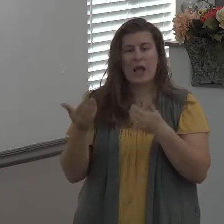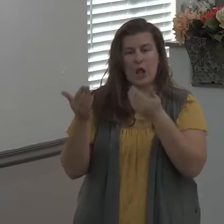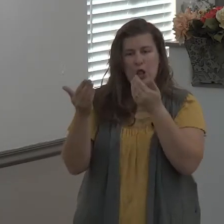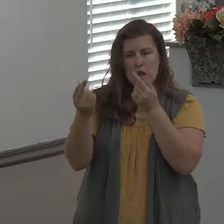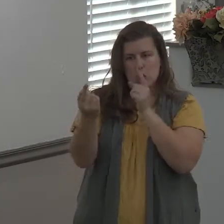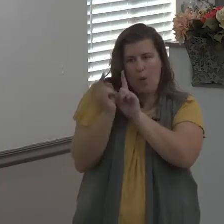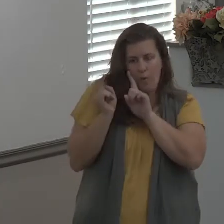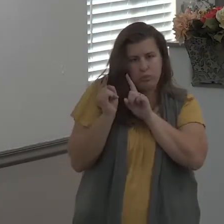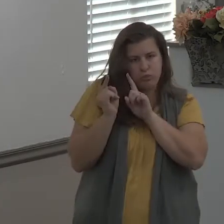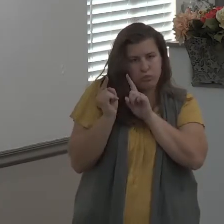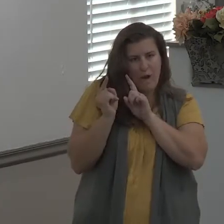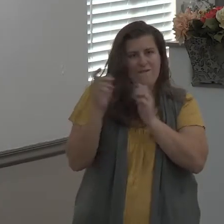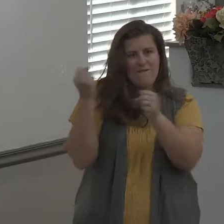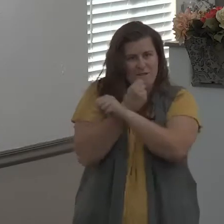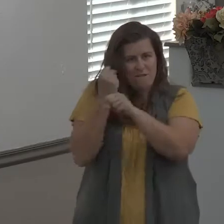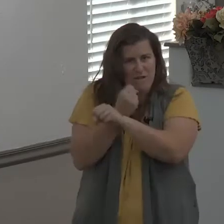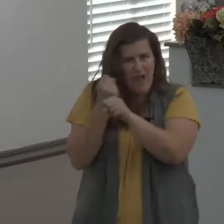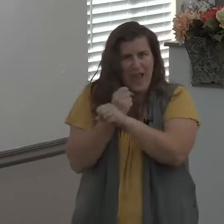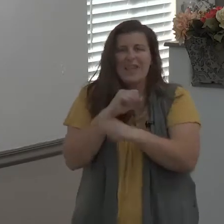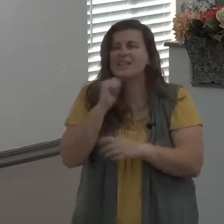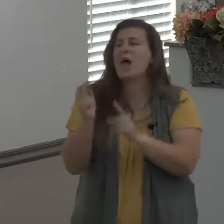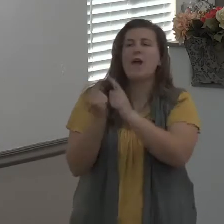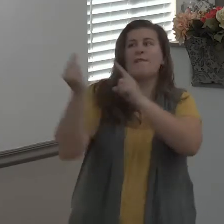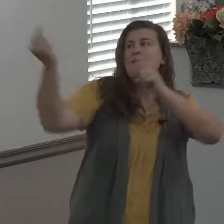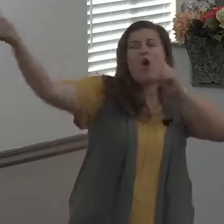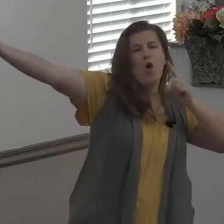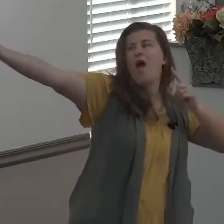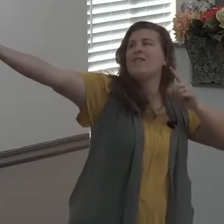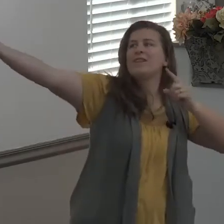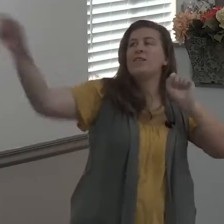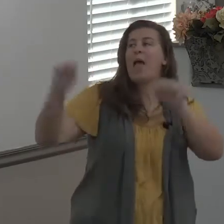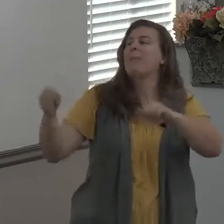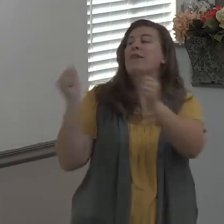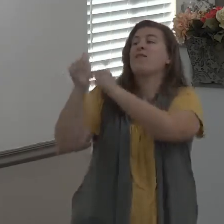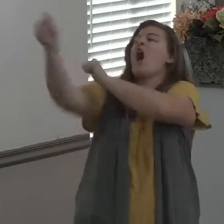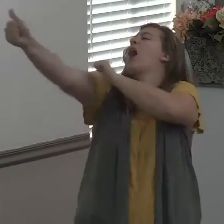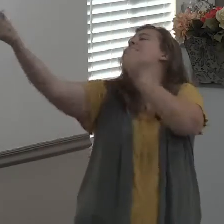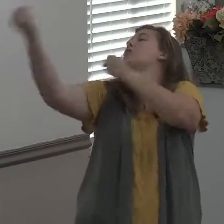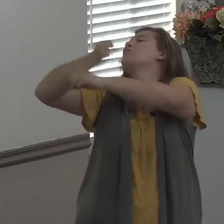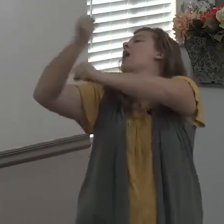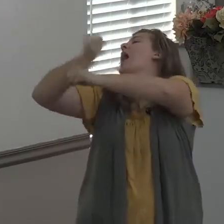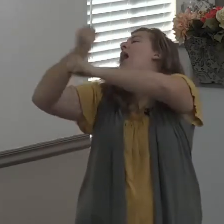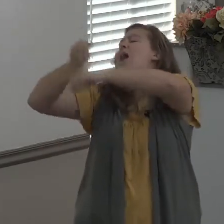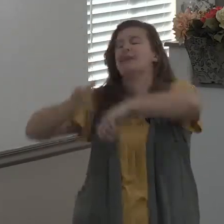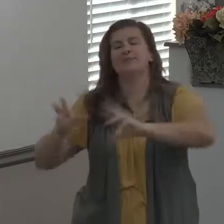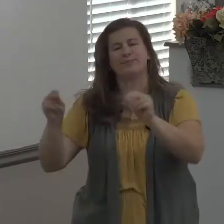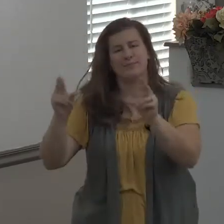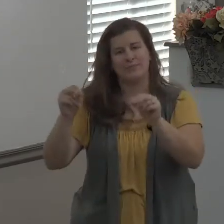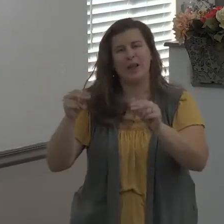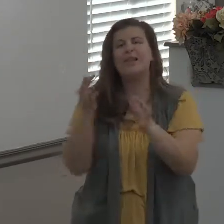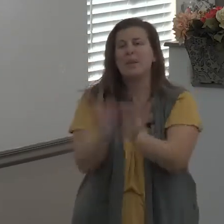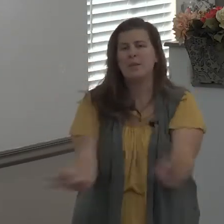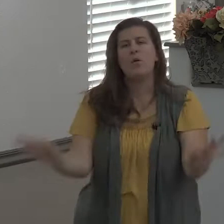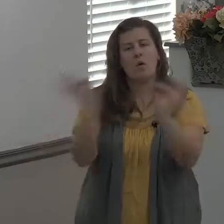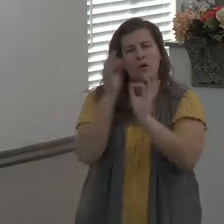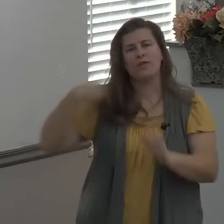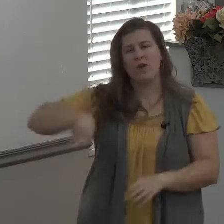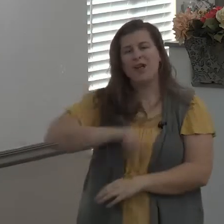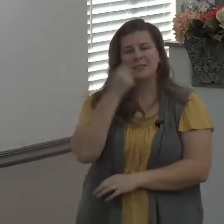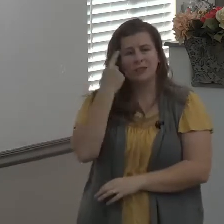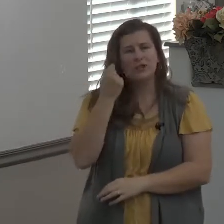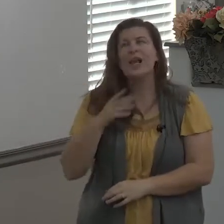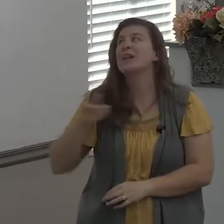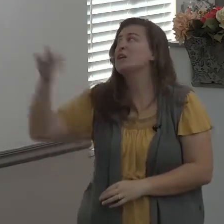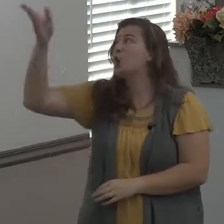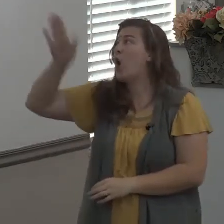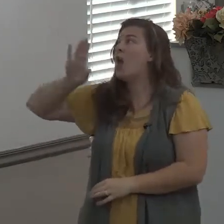this tonight. But wrestling is a close combat fight. It's not something that you get to do at